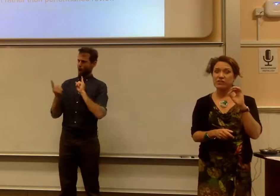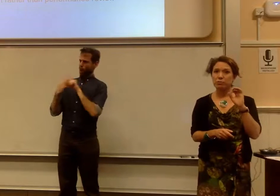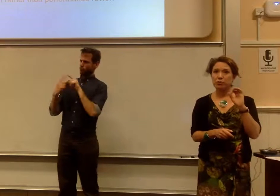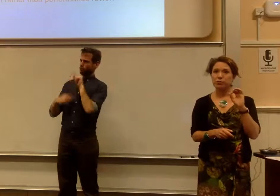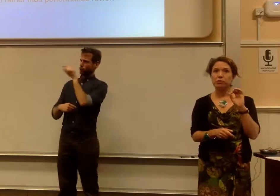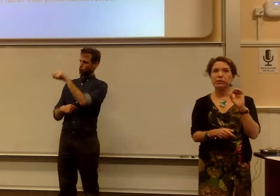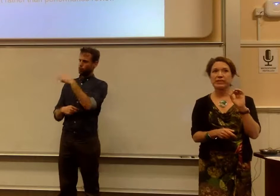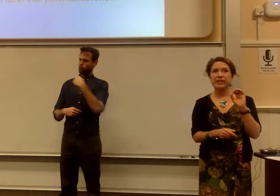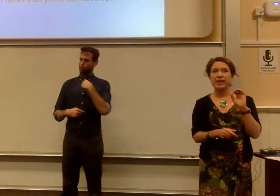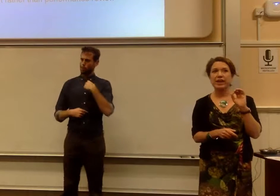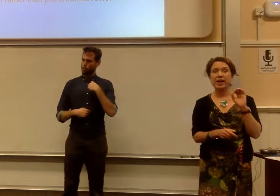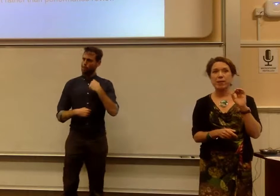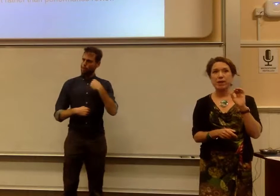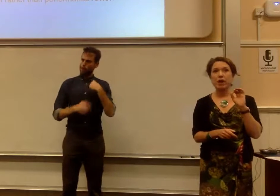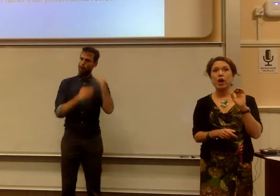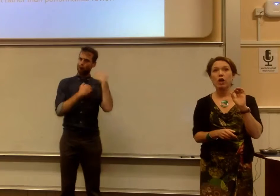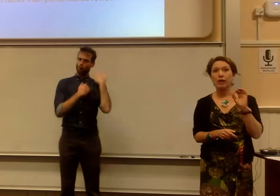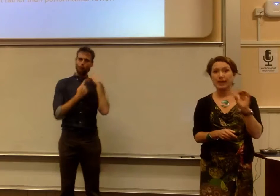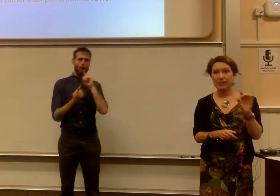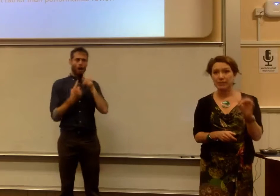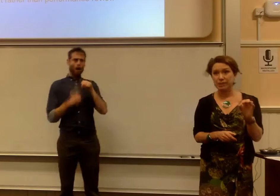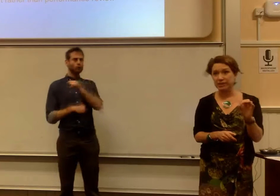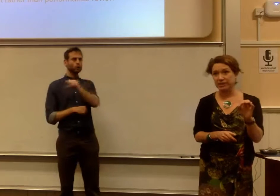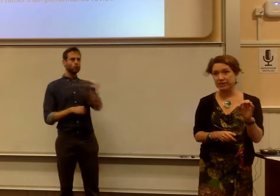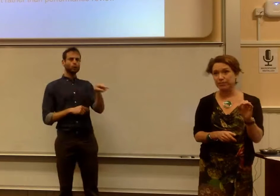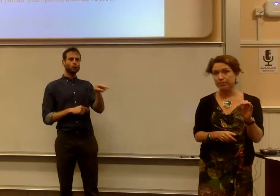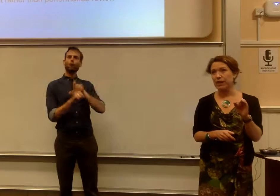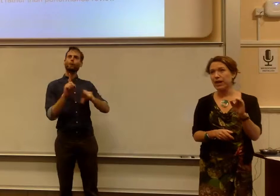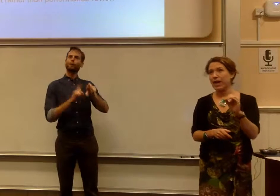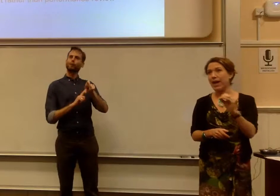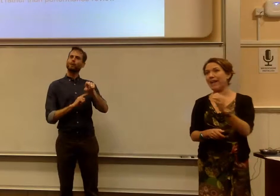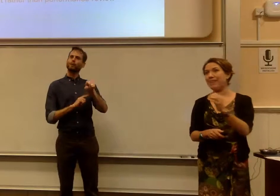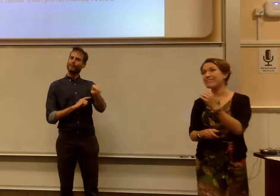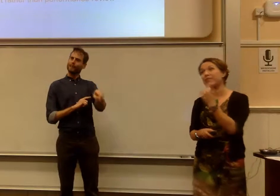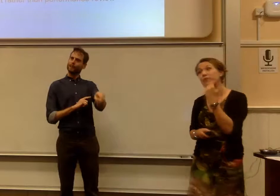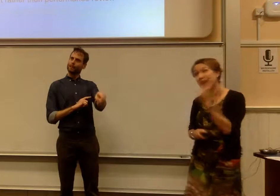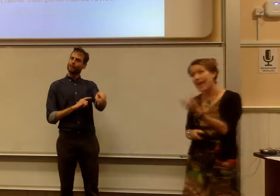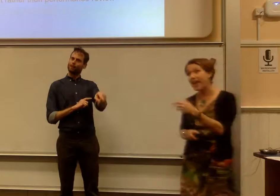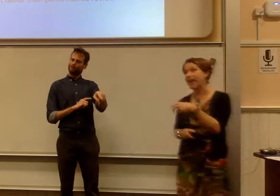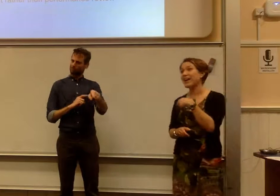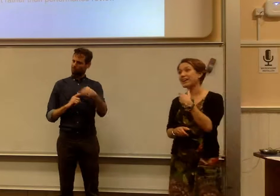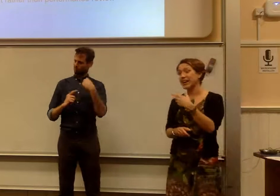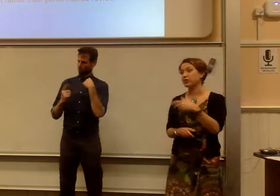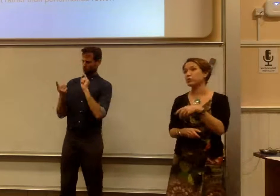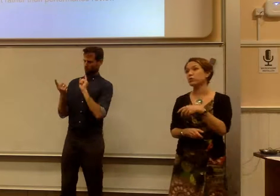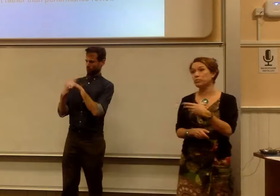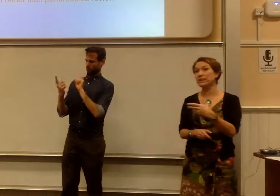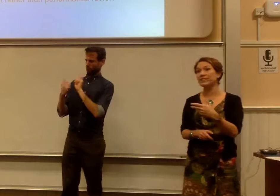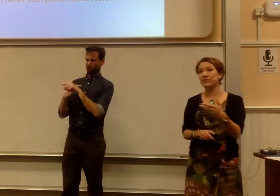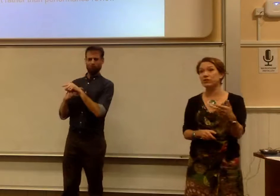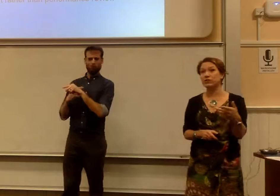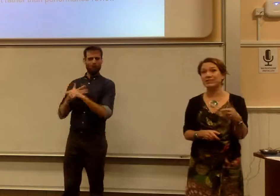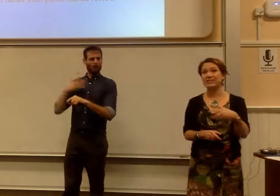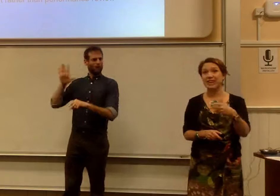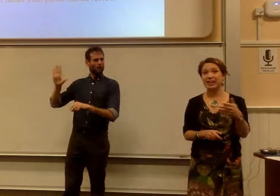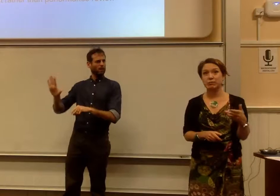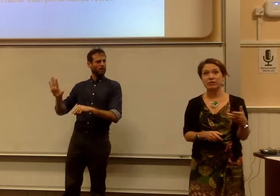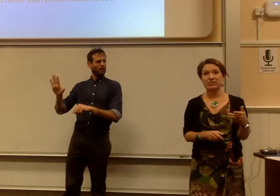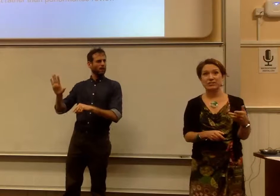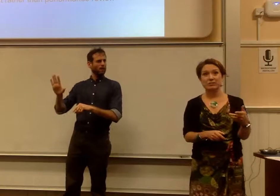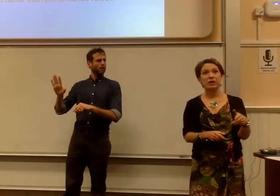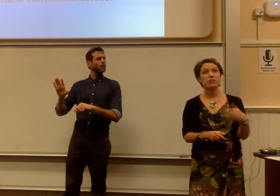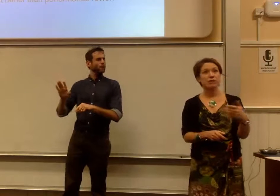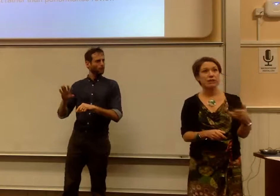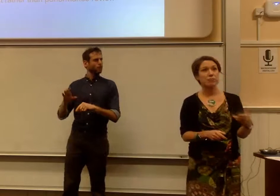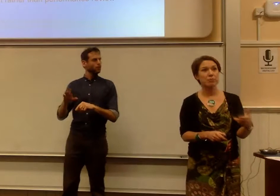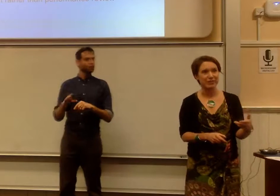So there's an important point in there about local accountability. And so their engagement with BSL users in their